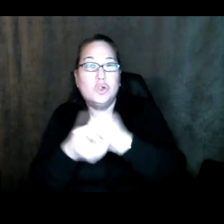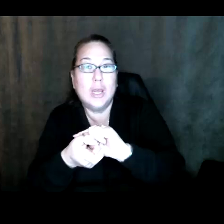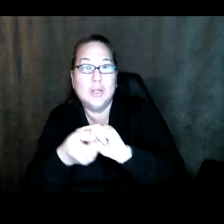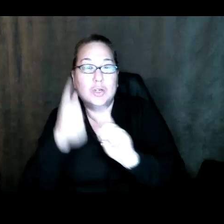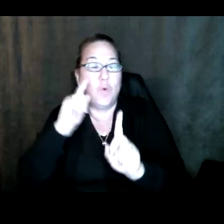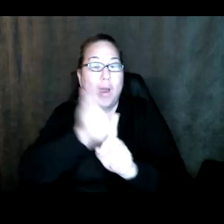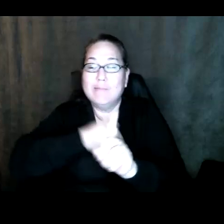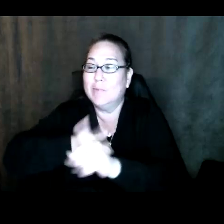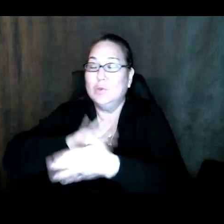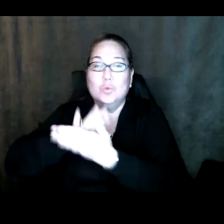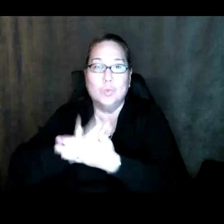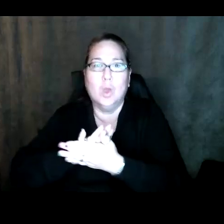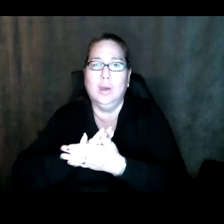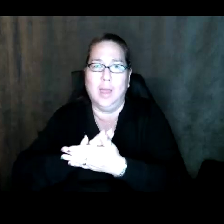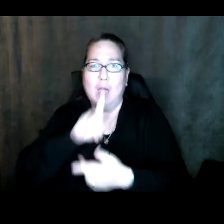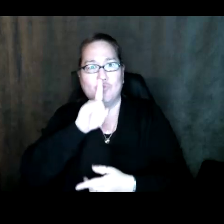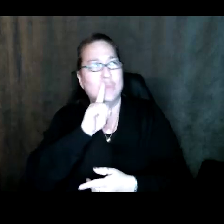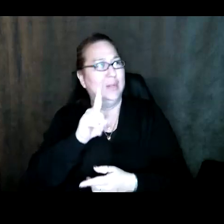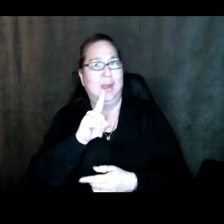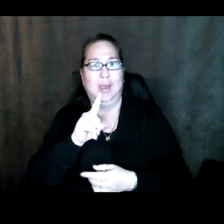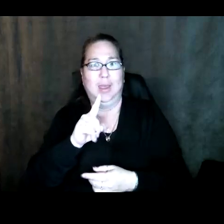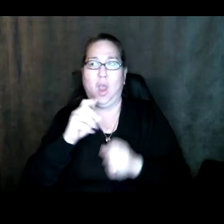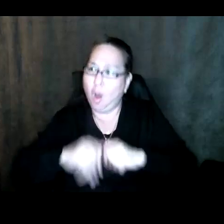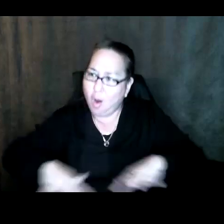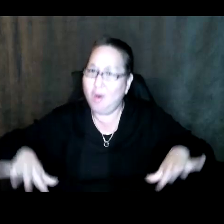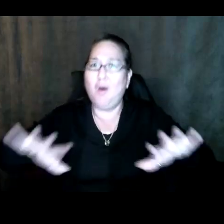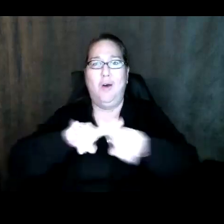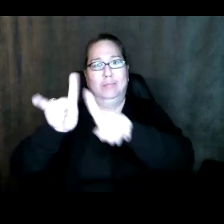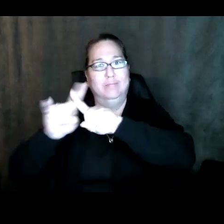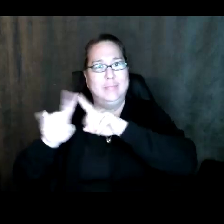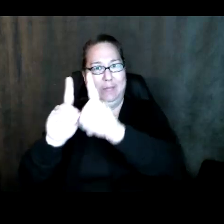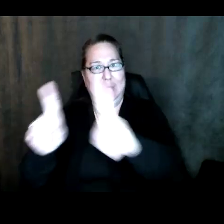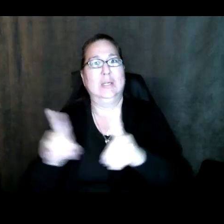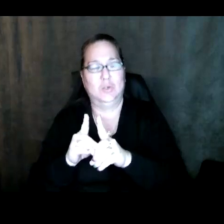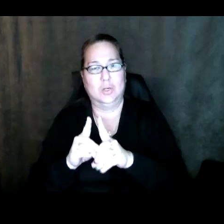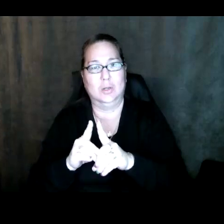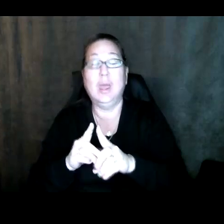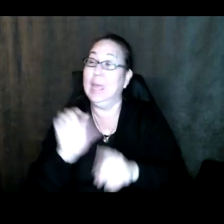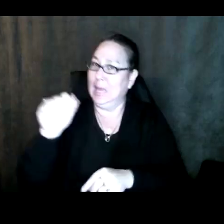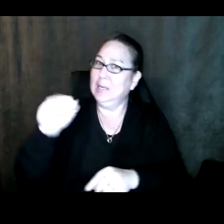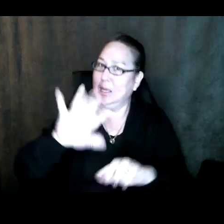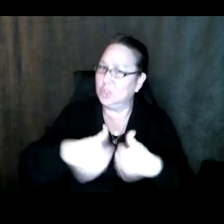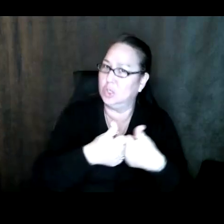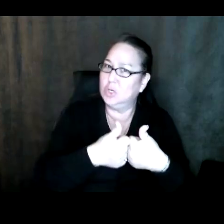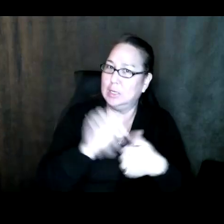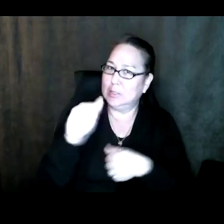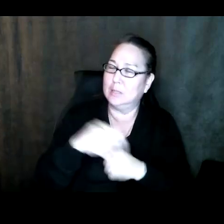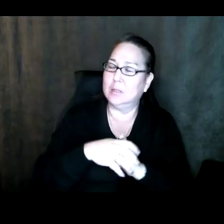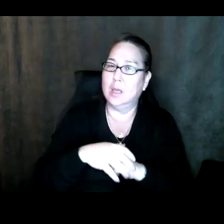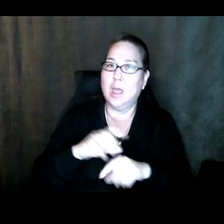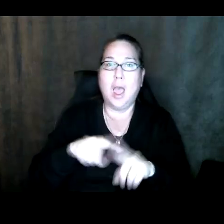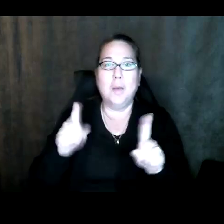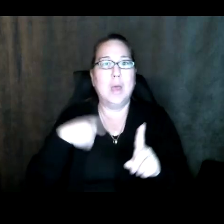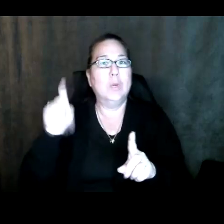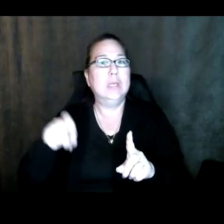and frankly other districts that do make us hopeful, but it is very challenging. And we need the help more broadly, I would say, of the city, of